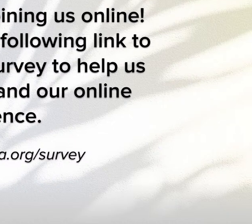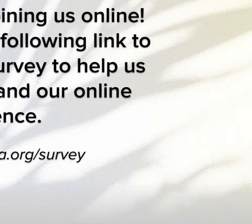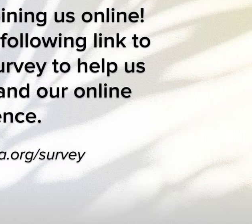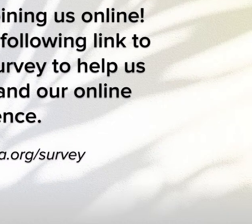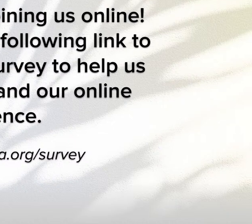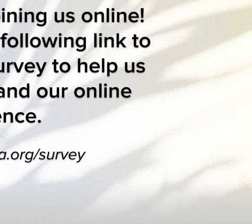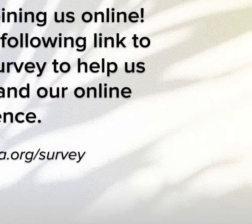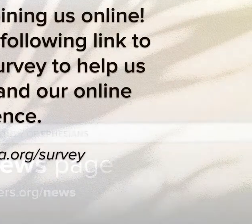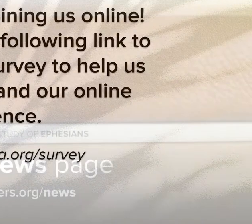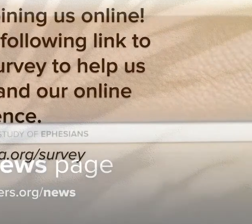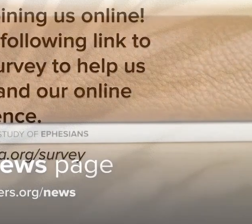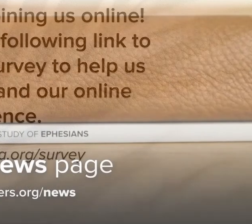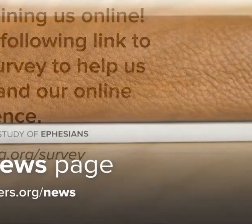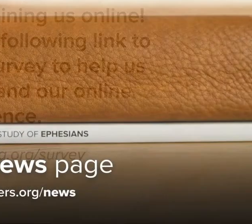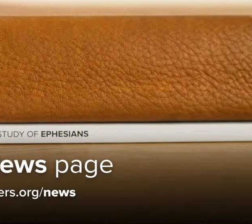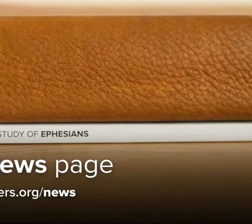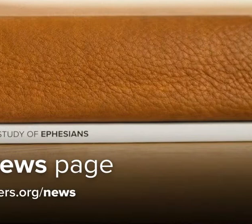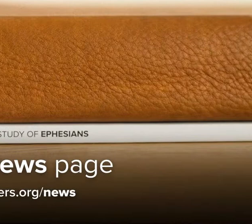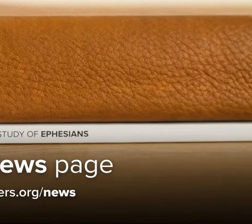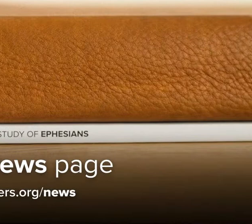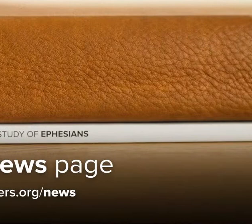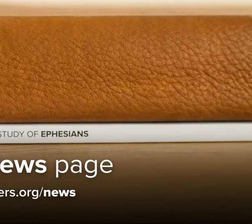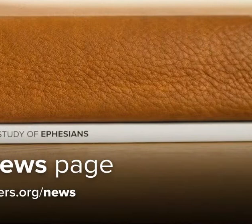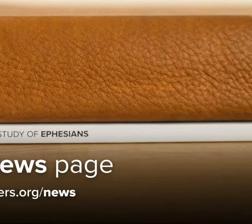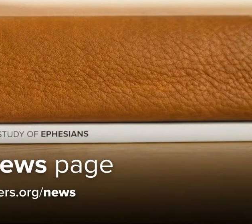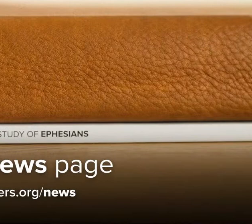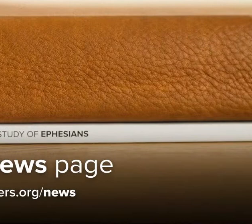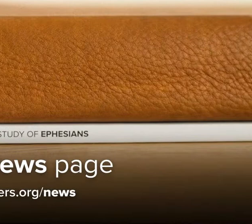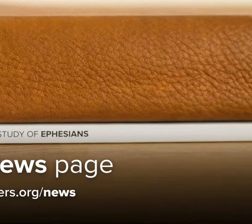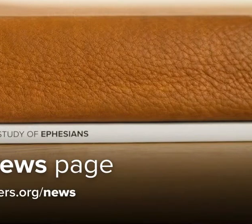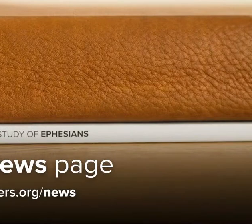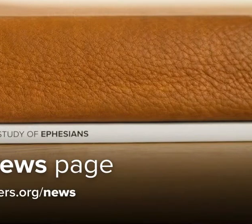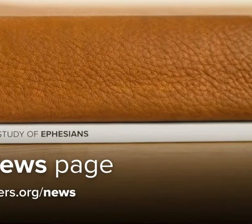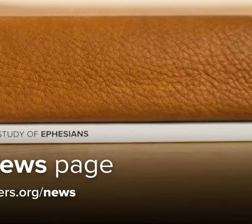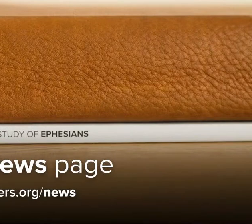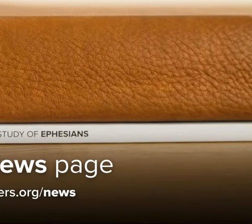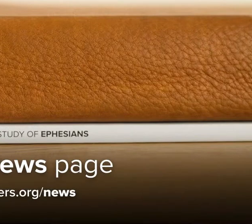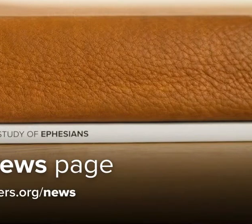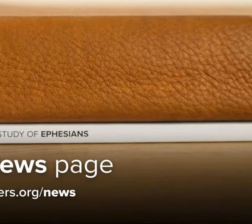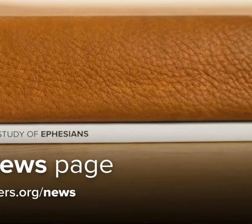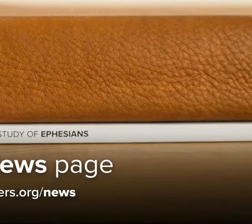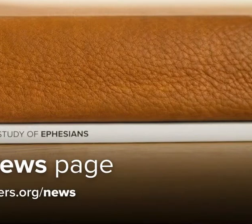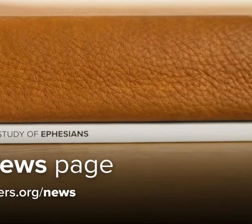when your grace is just a word I've always sung,